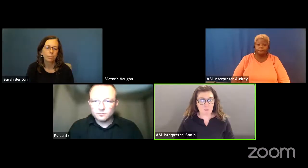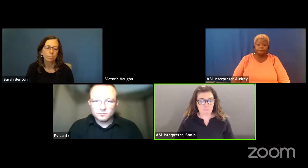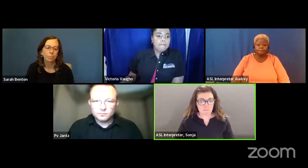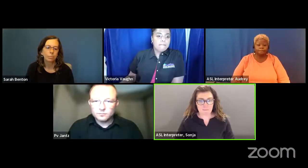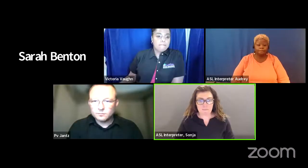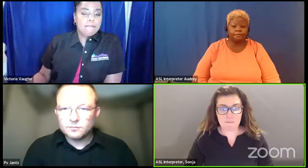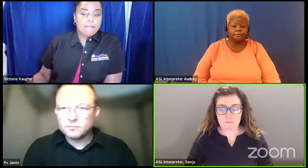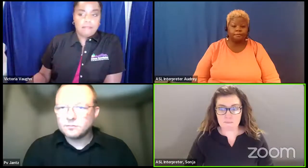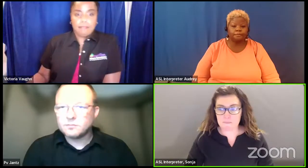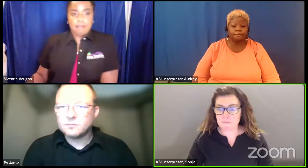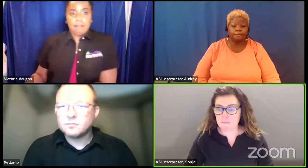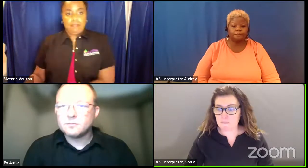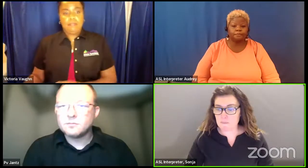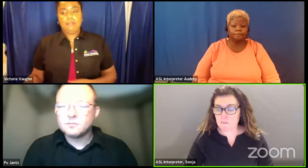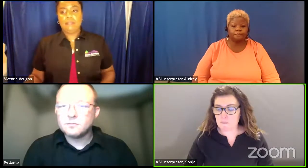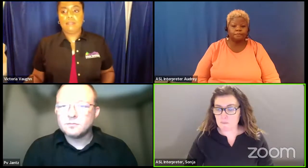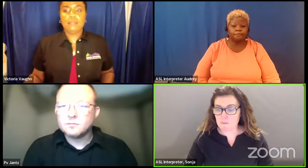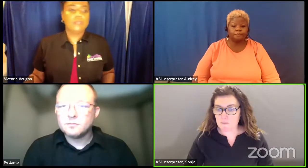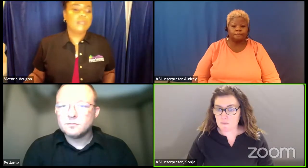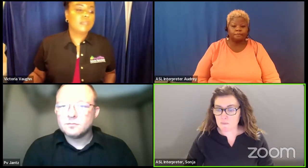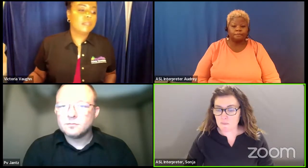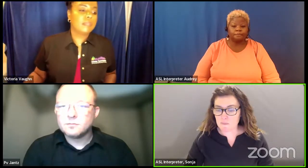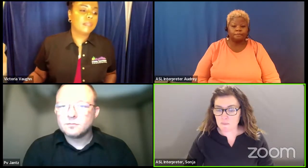Thank you.